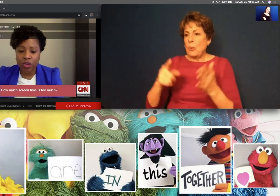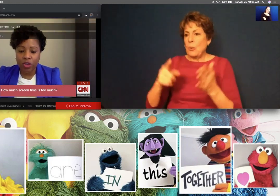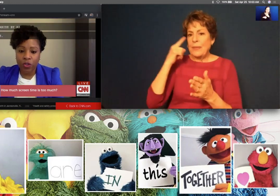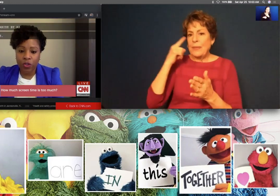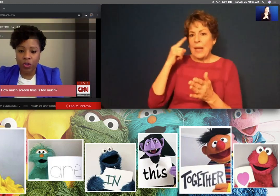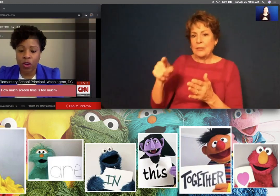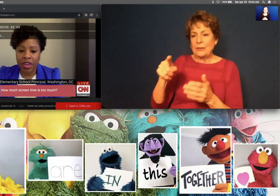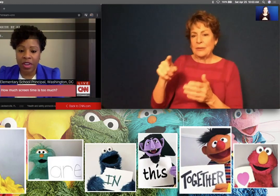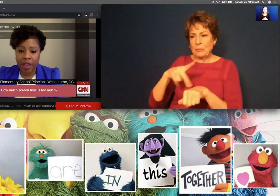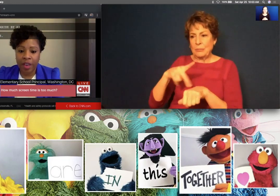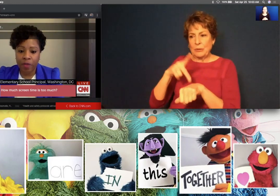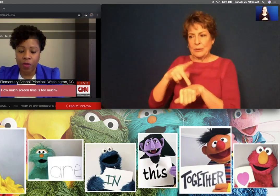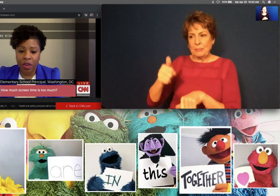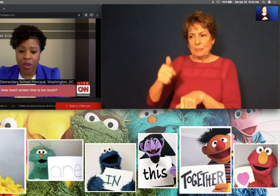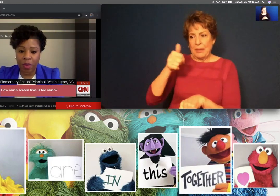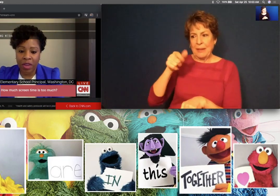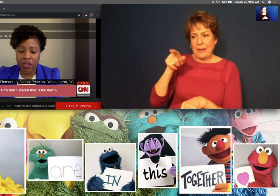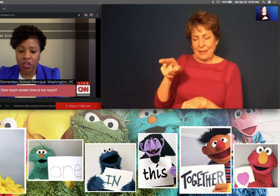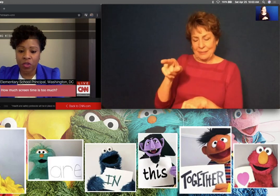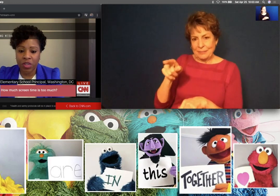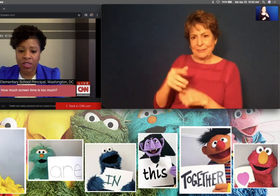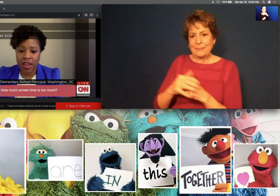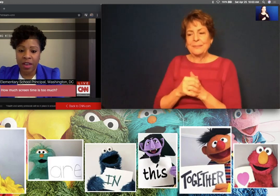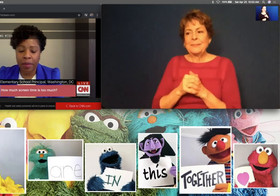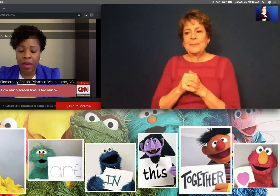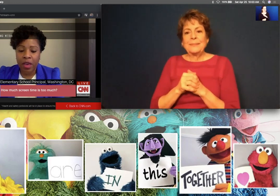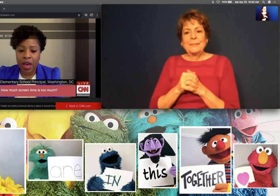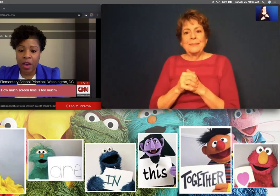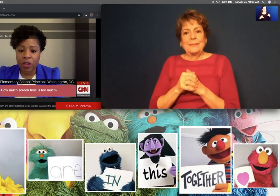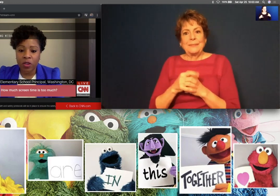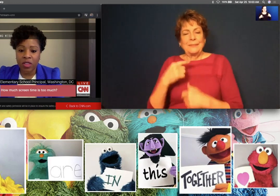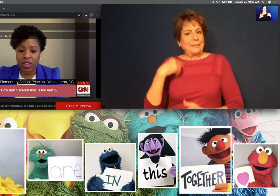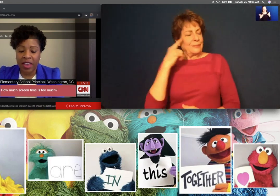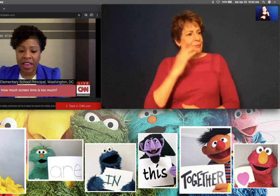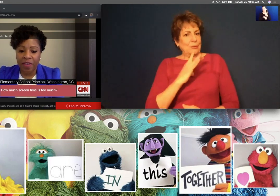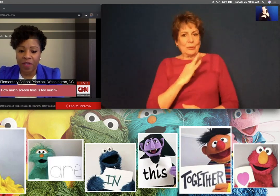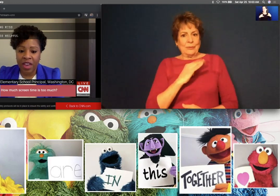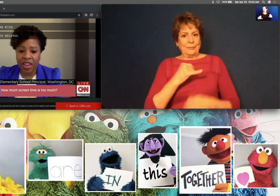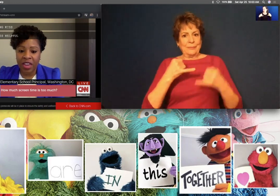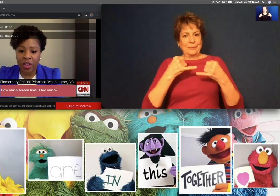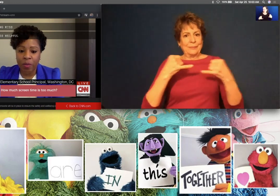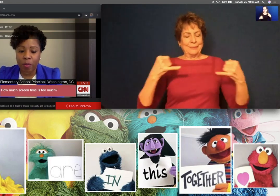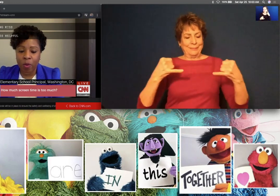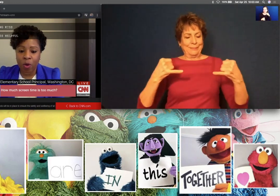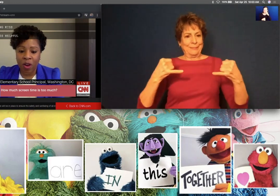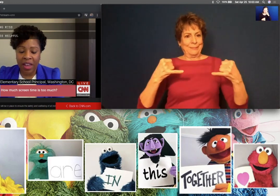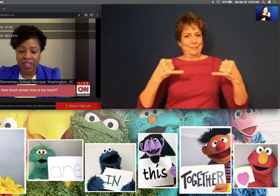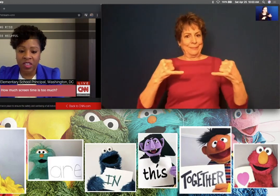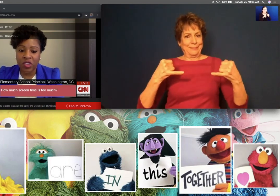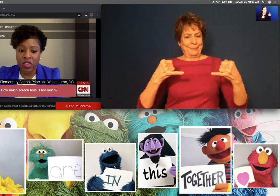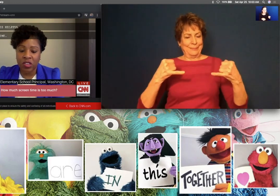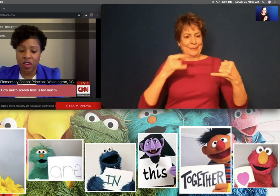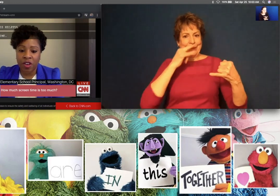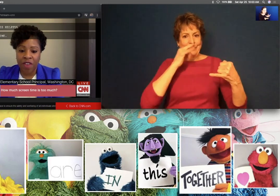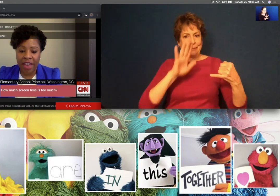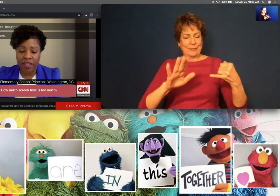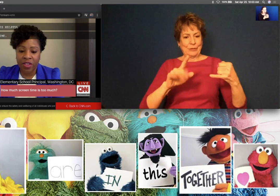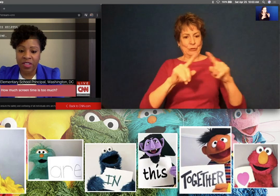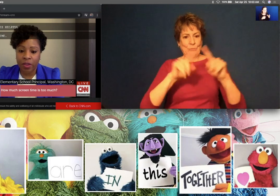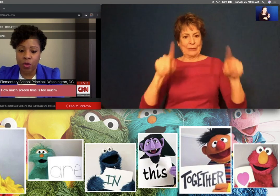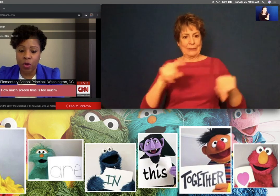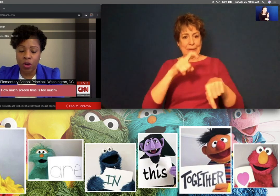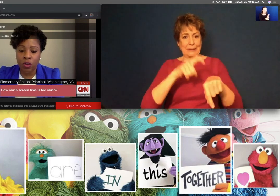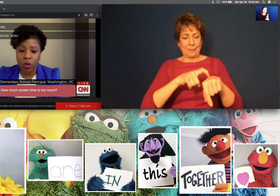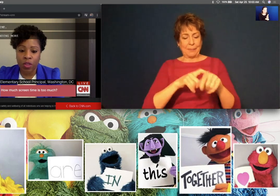that giving kids boundaries for sure is helpful in managing screen time. I also think that